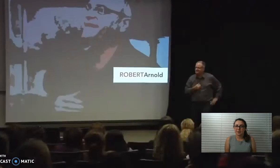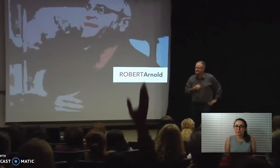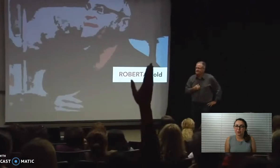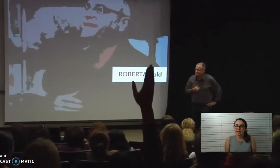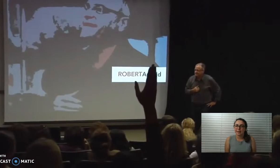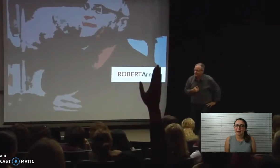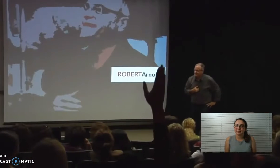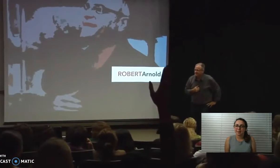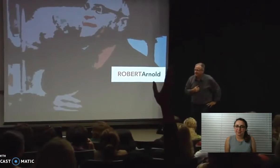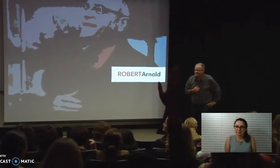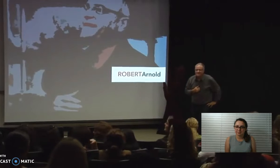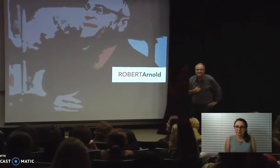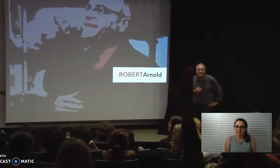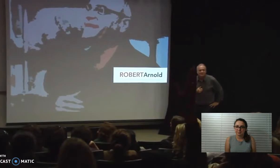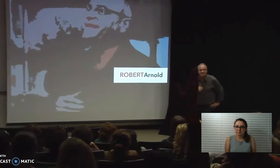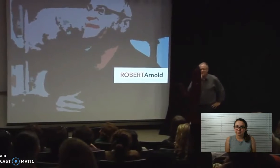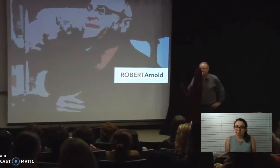How many of you enjoy writing in ASL?